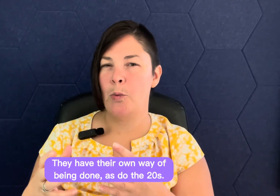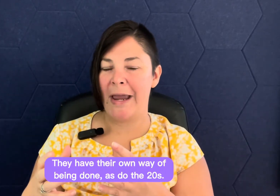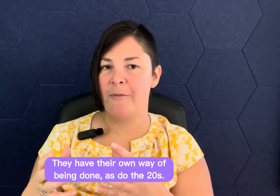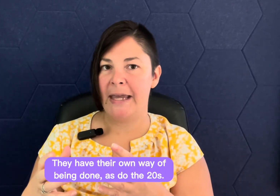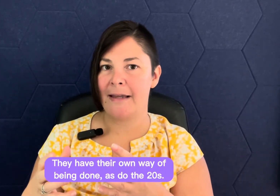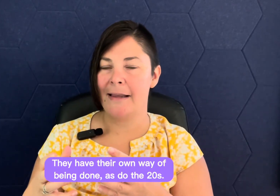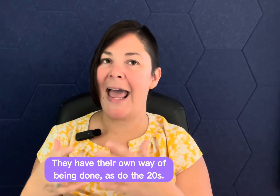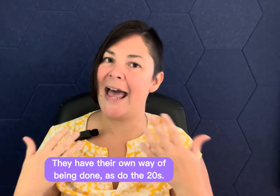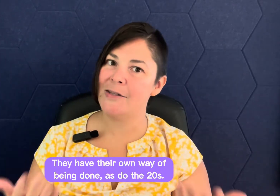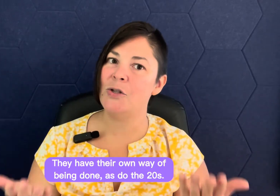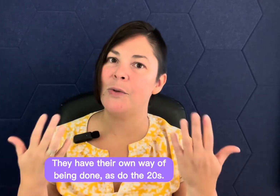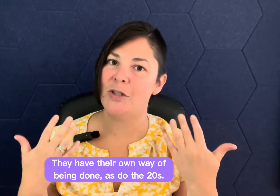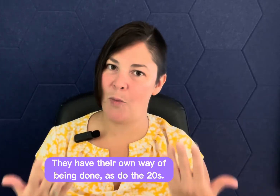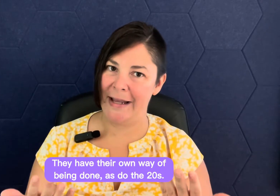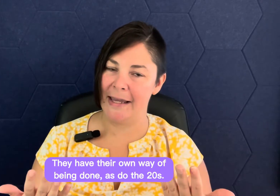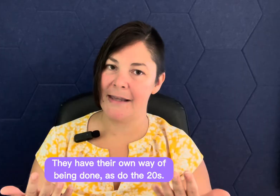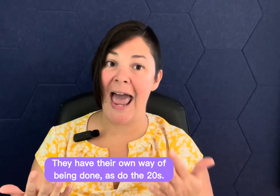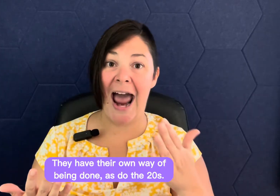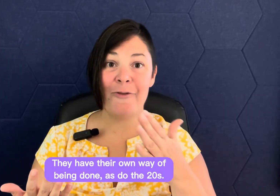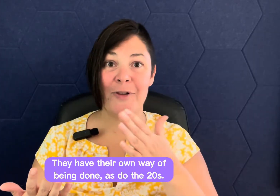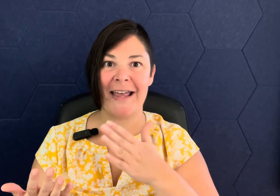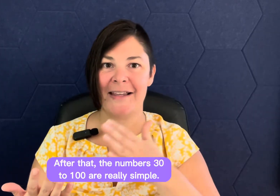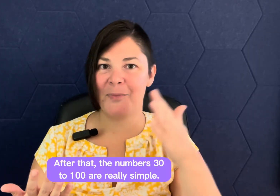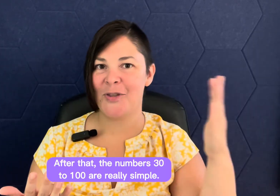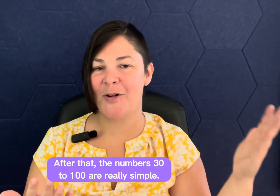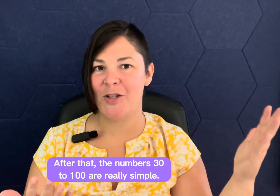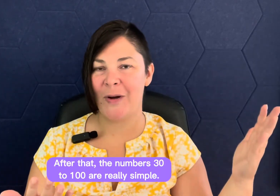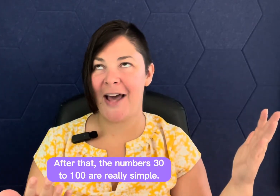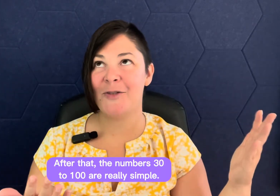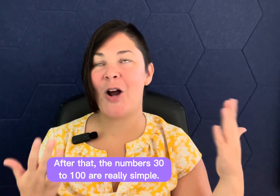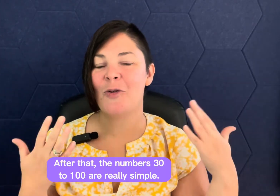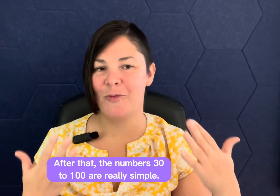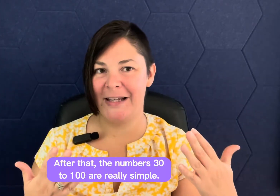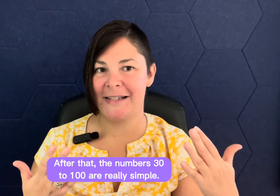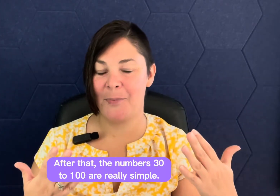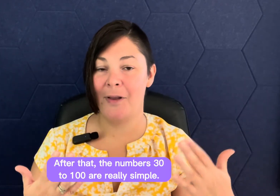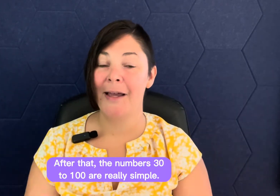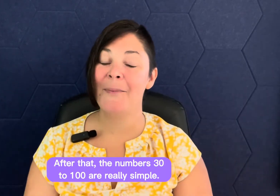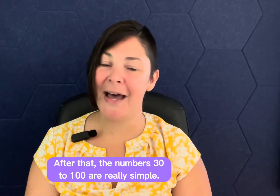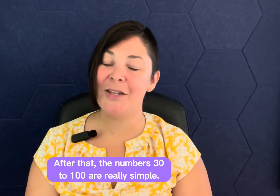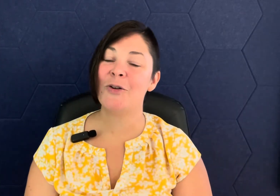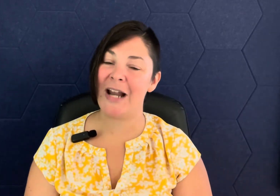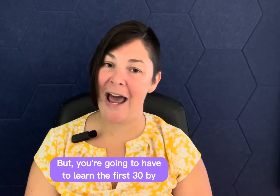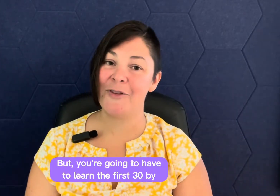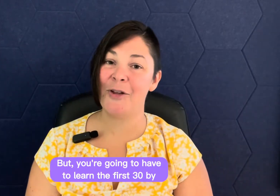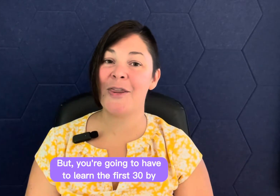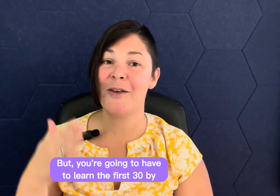way of being done, as do the 20s. After that, the numbers 30 to 100 are really simple, but you're going to have to learn the